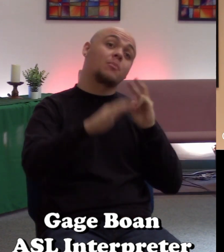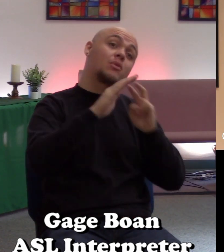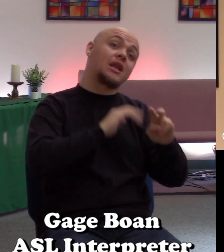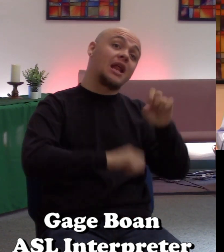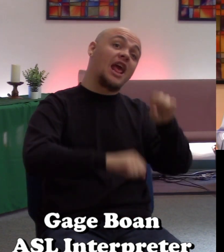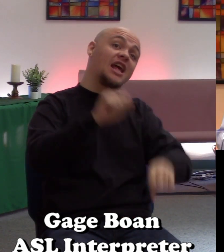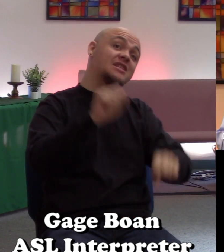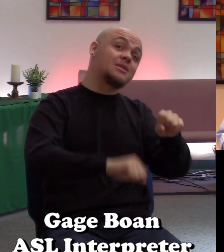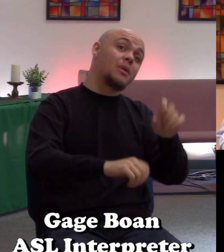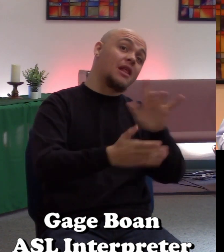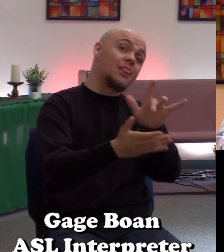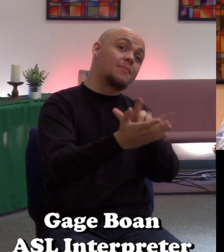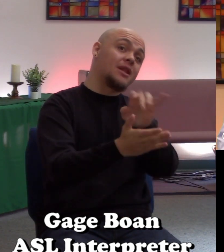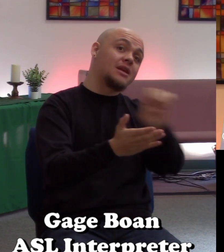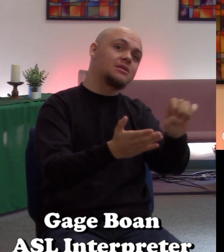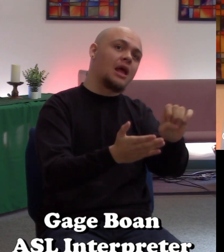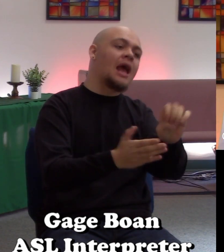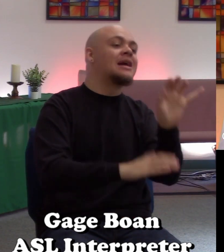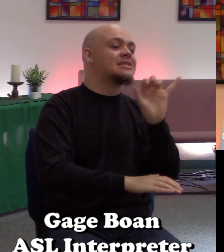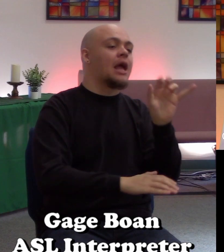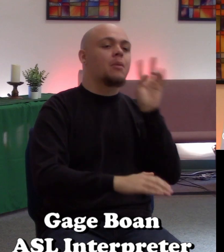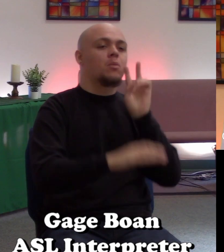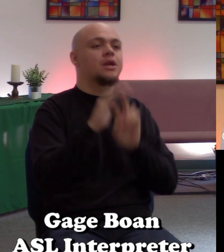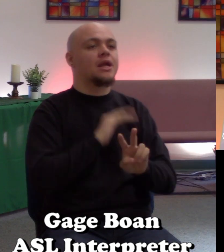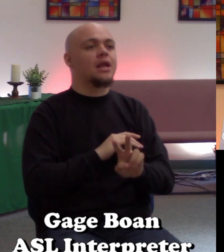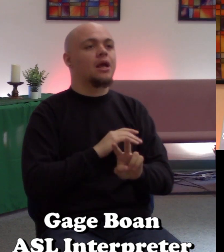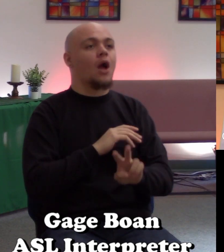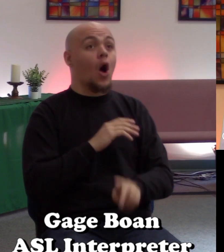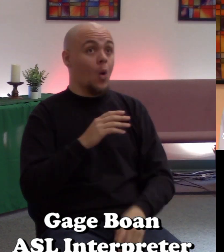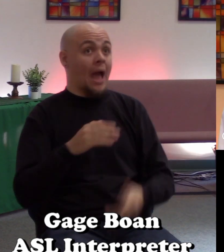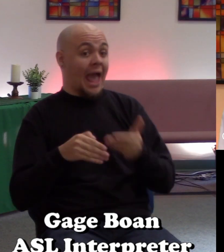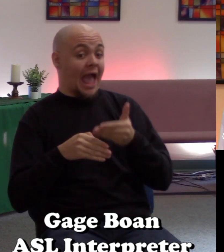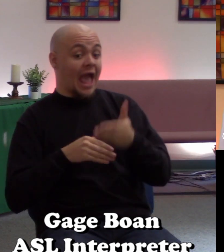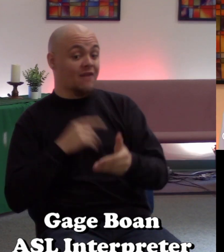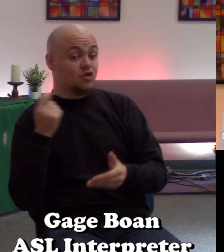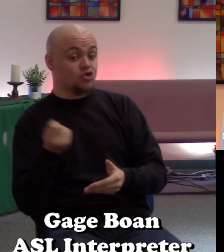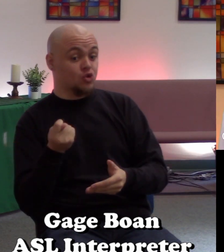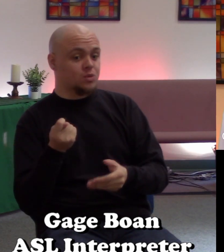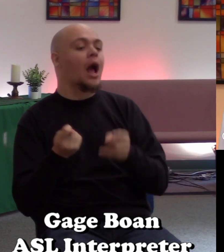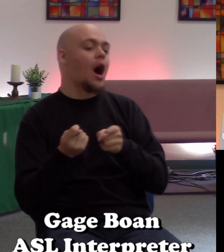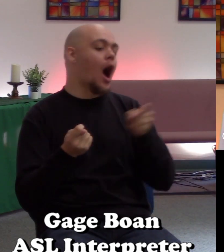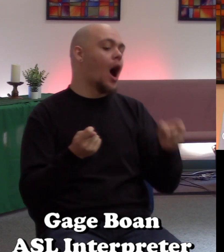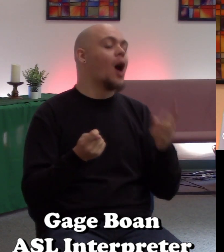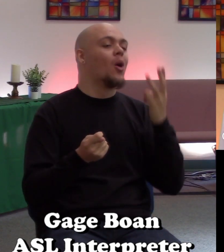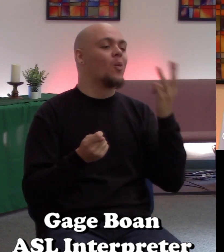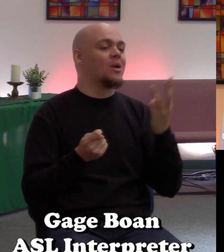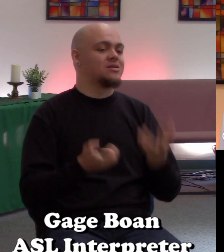Me predicting instability in the Middle East is like predicting Wednesday will follow Tuesday.